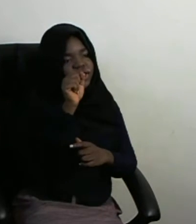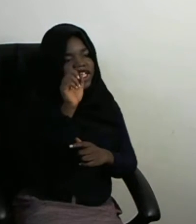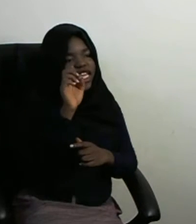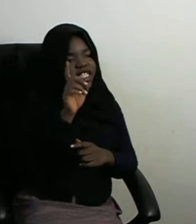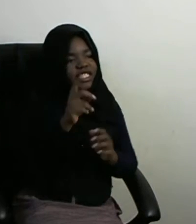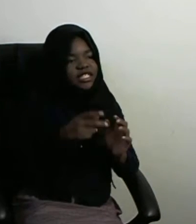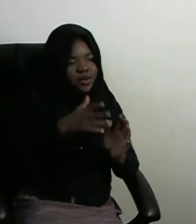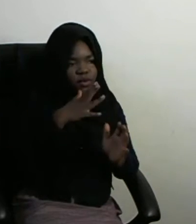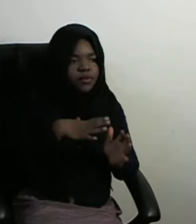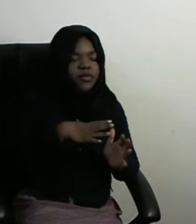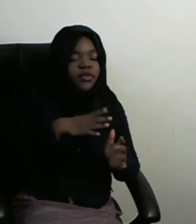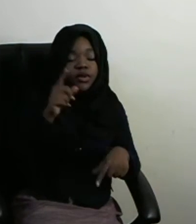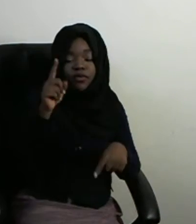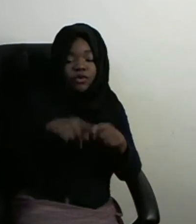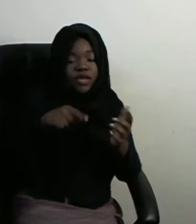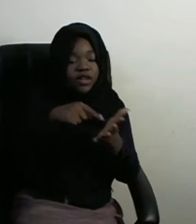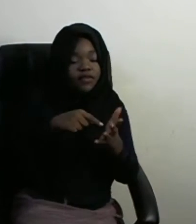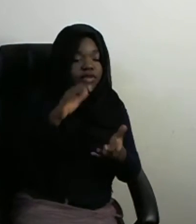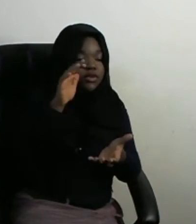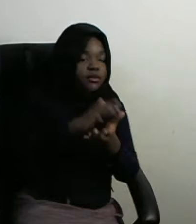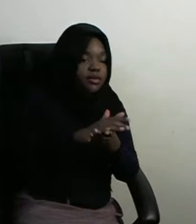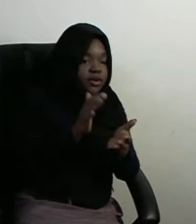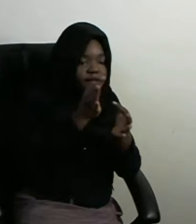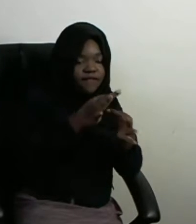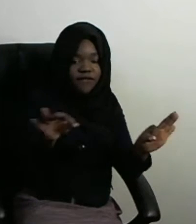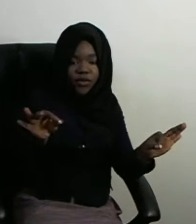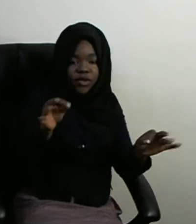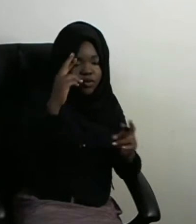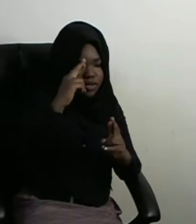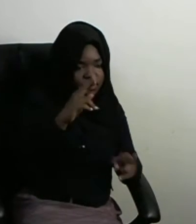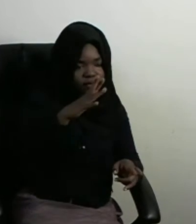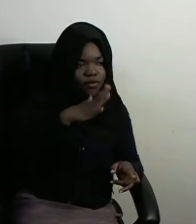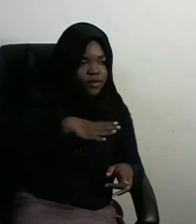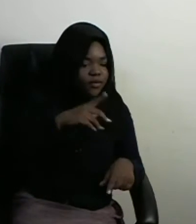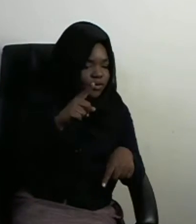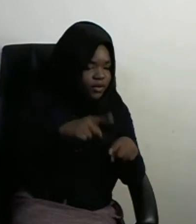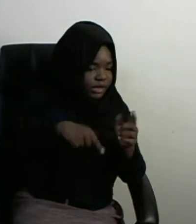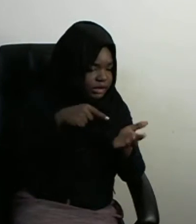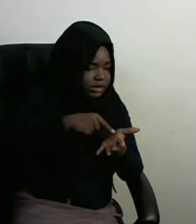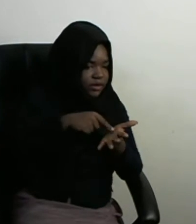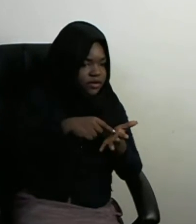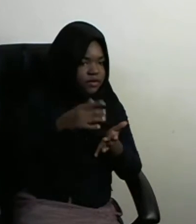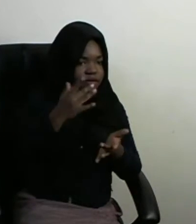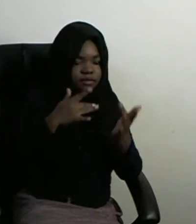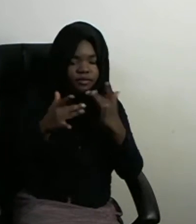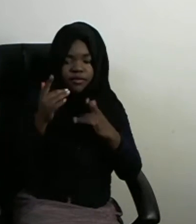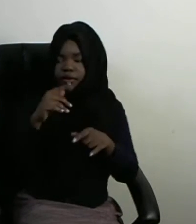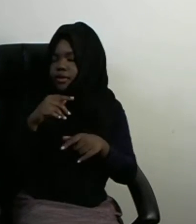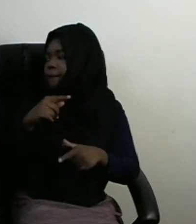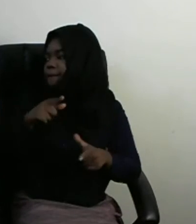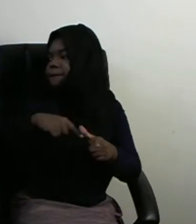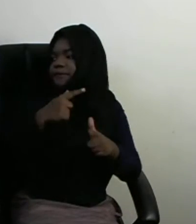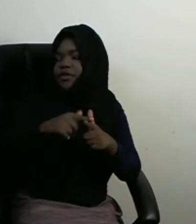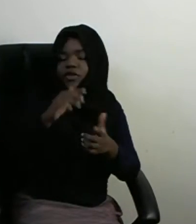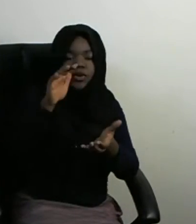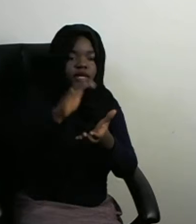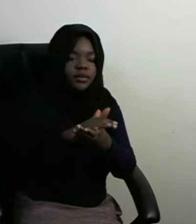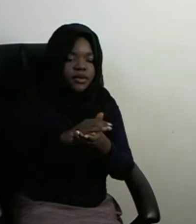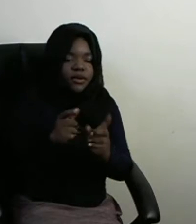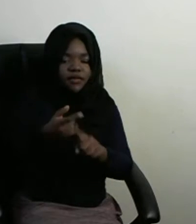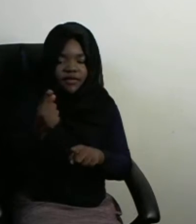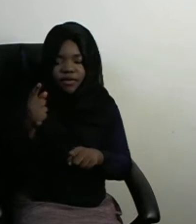So if you cannot afford to marry a free, decent, respectful woman among the believers, then marry from